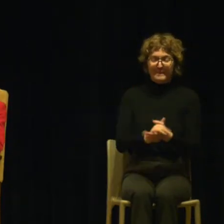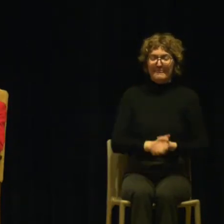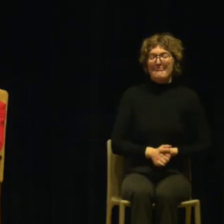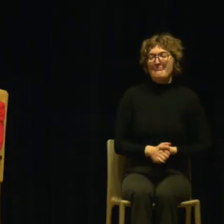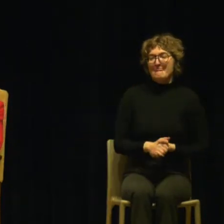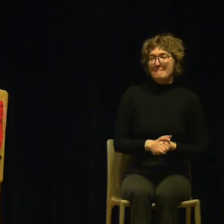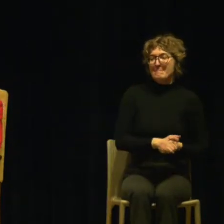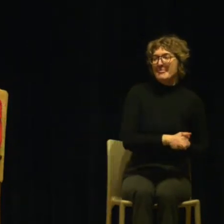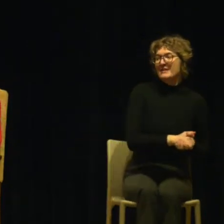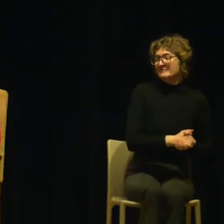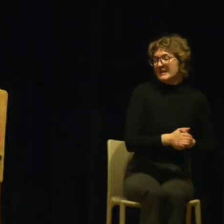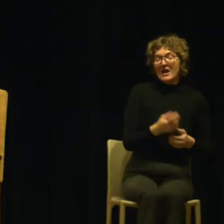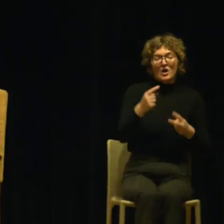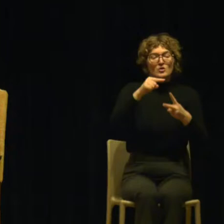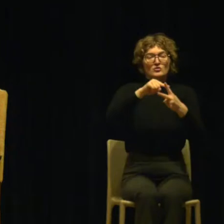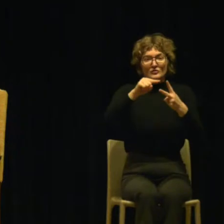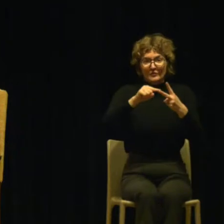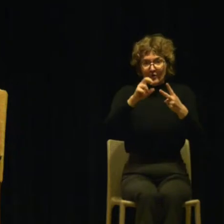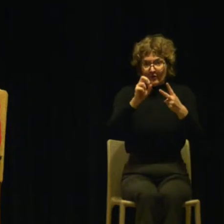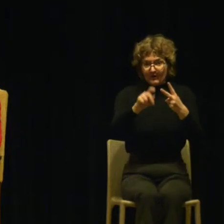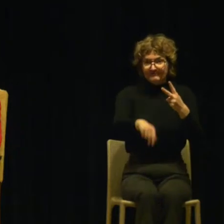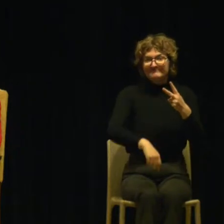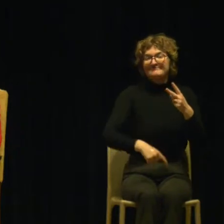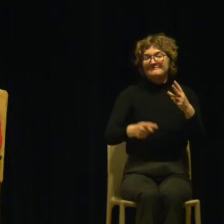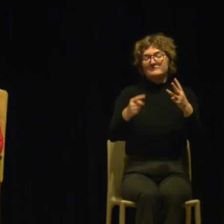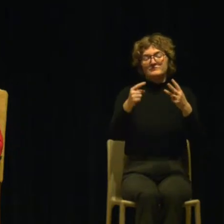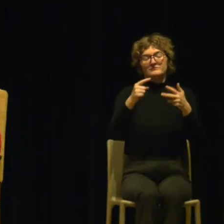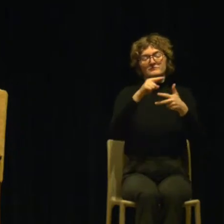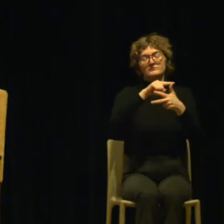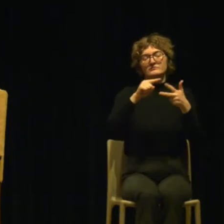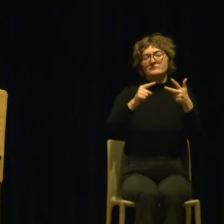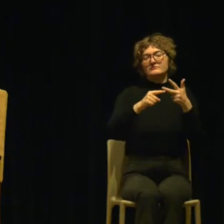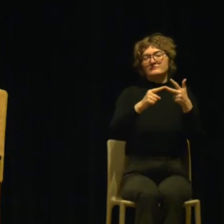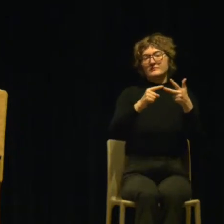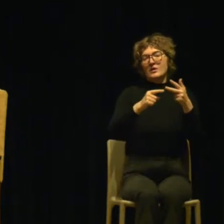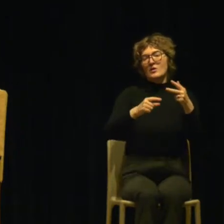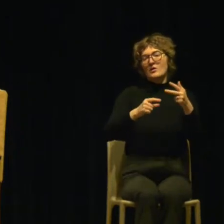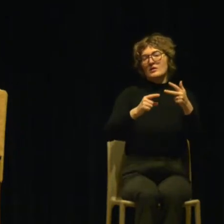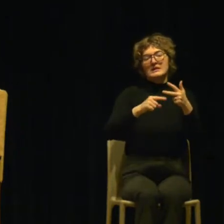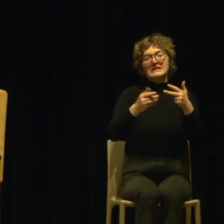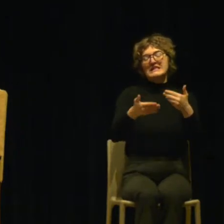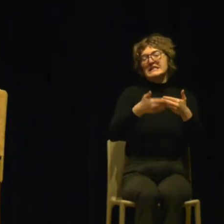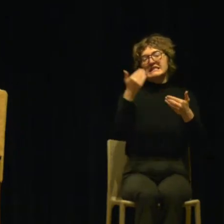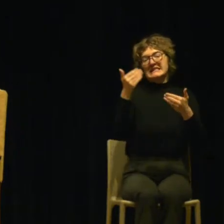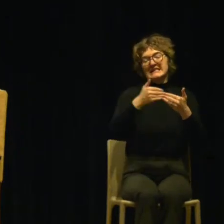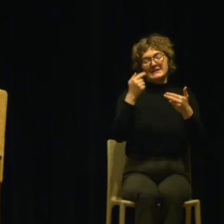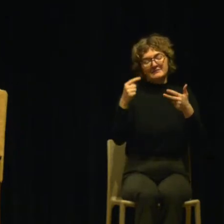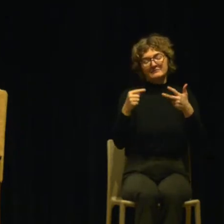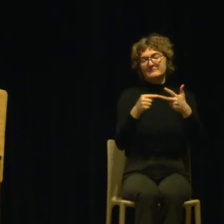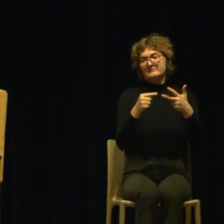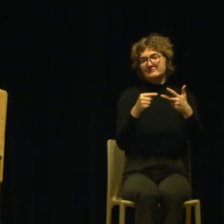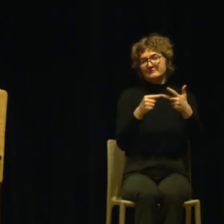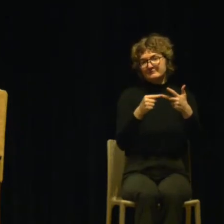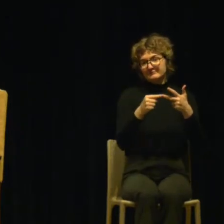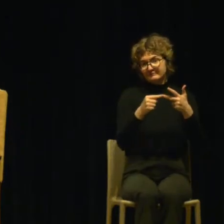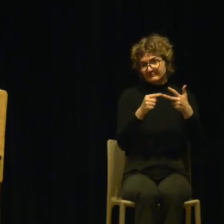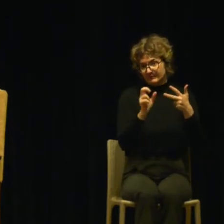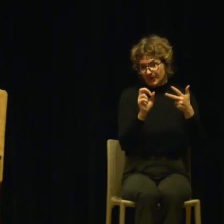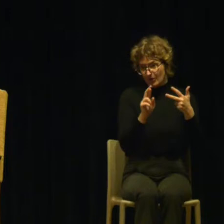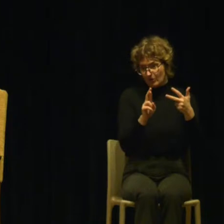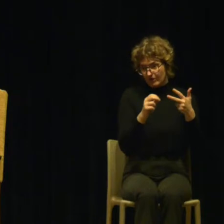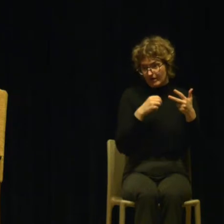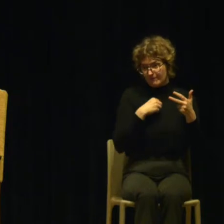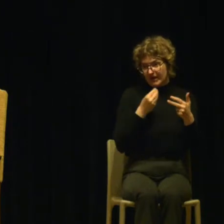So we've already got two. Okay. One more thing we can do, like beginning this week. Easy. All right. Now, I'm not the